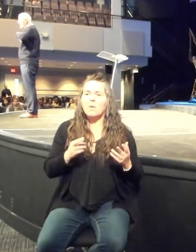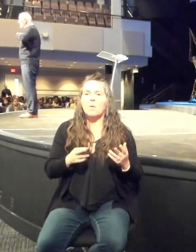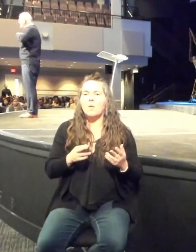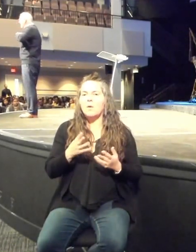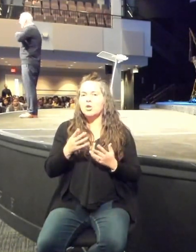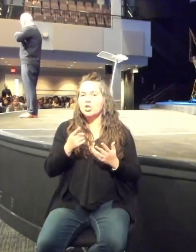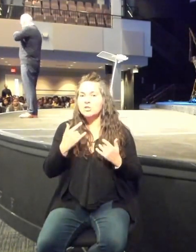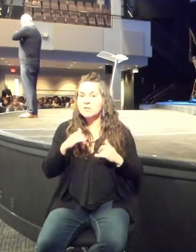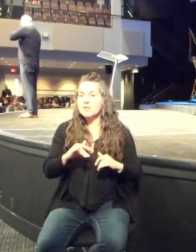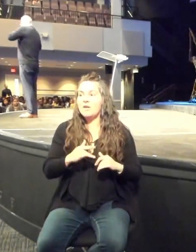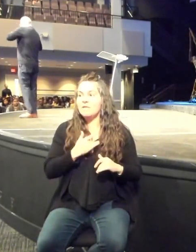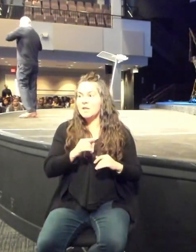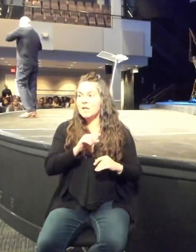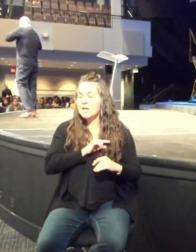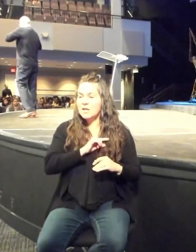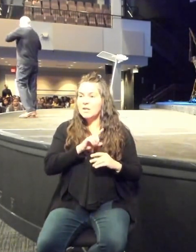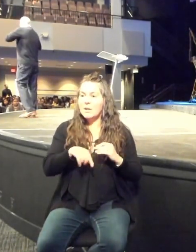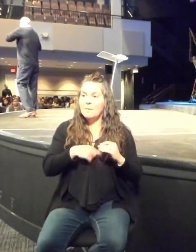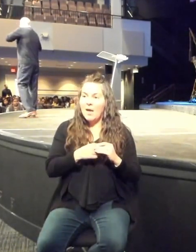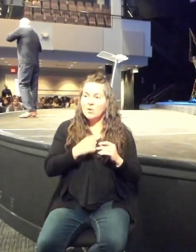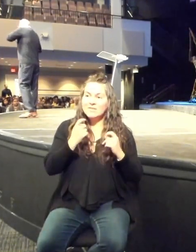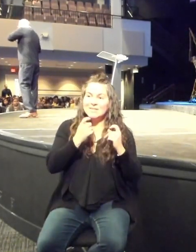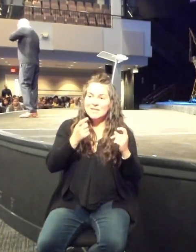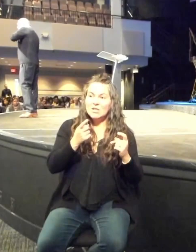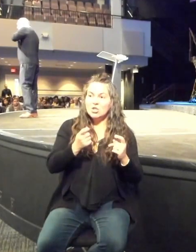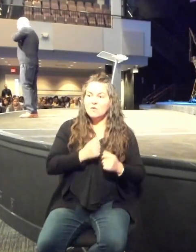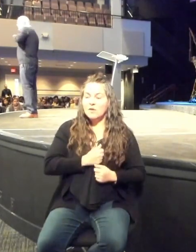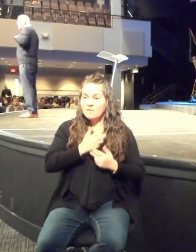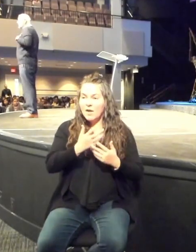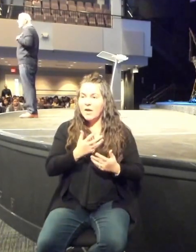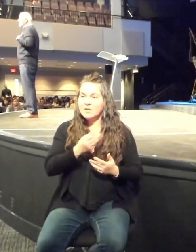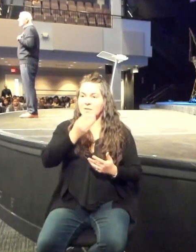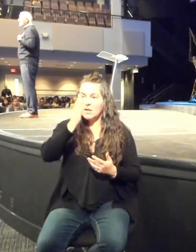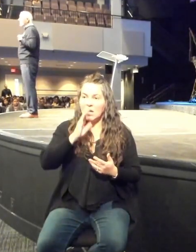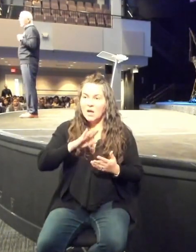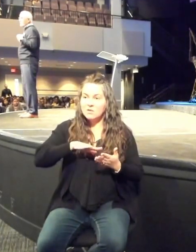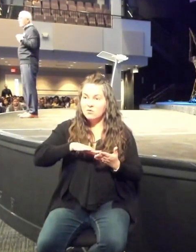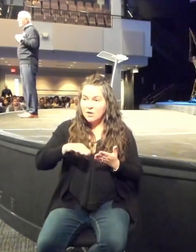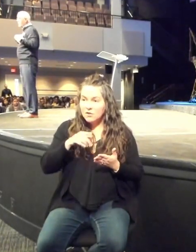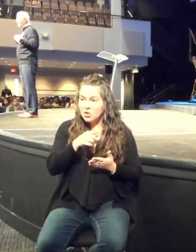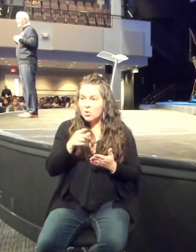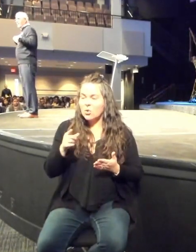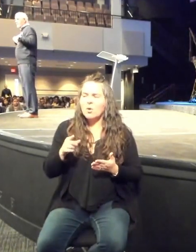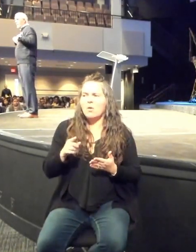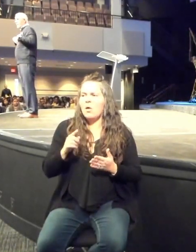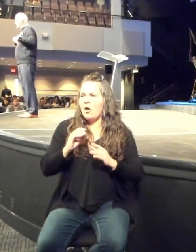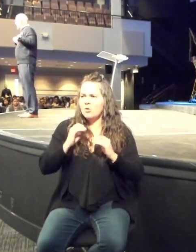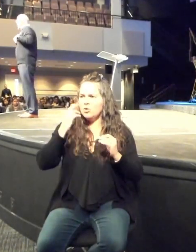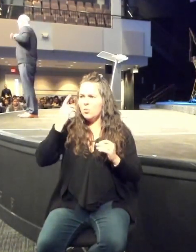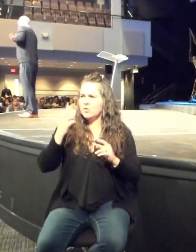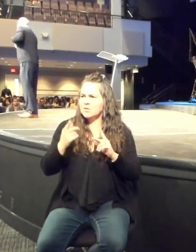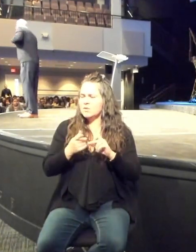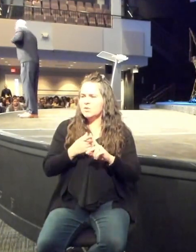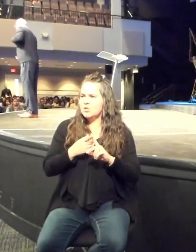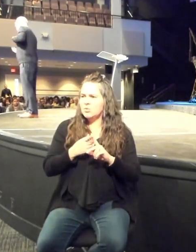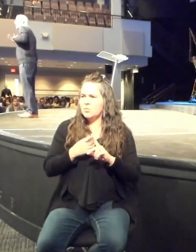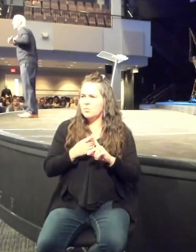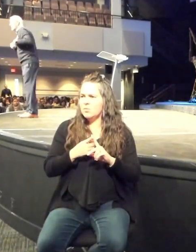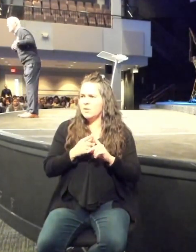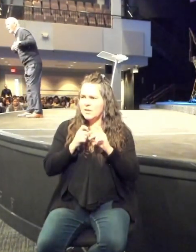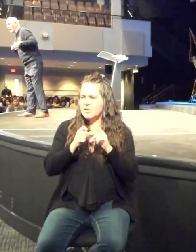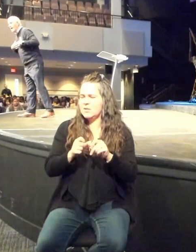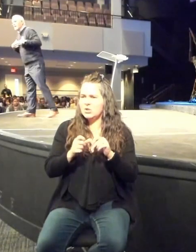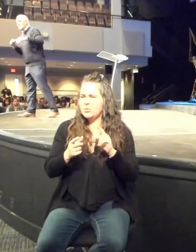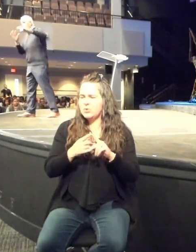still feeling guilty over a sin you've confessed and God's forgiven you for, there's no reason for you to continue to beat yourself up over something that God's forgiven you for. You need to